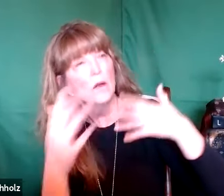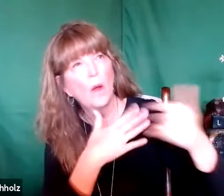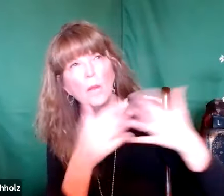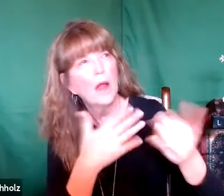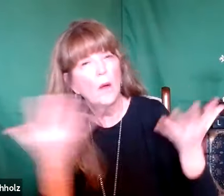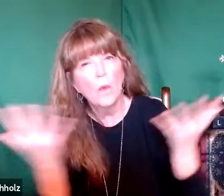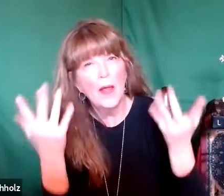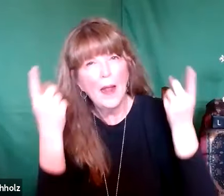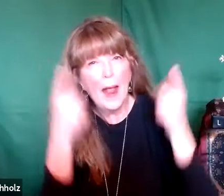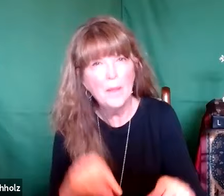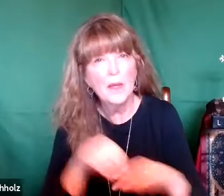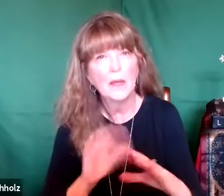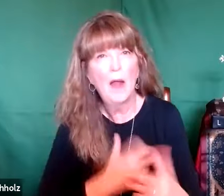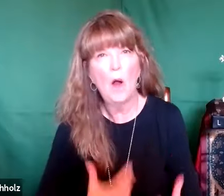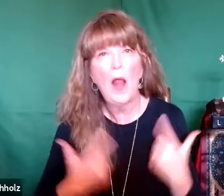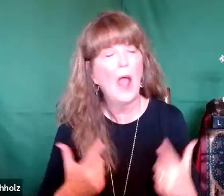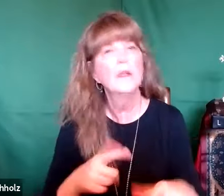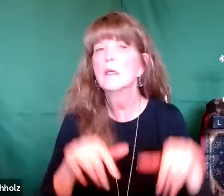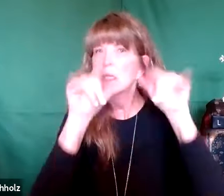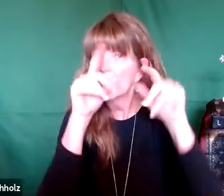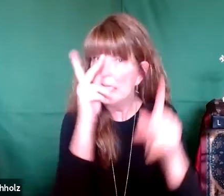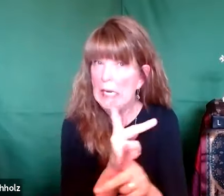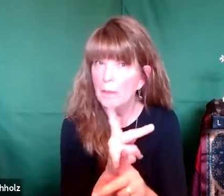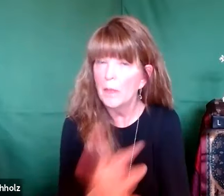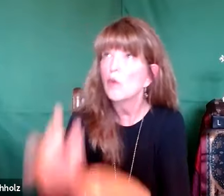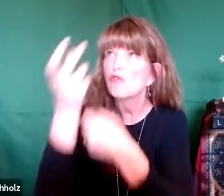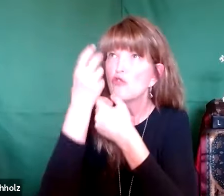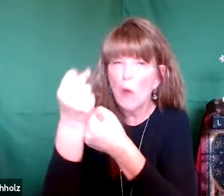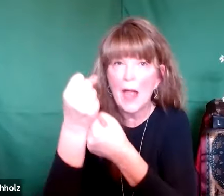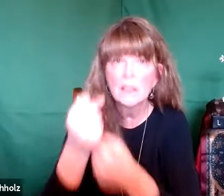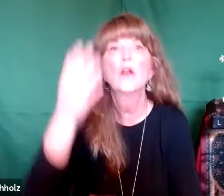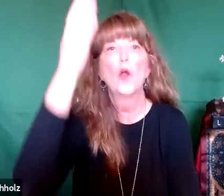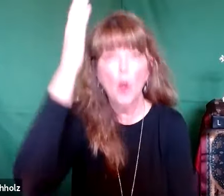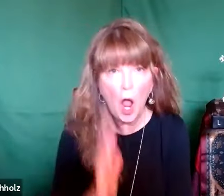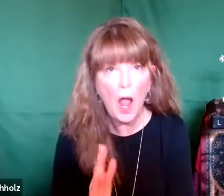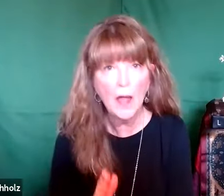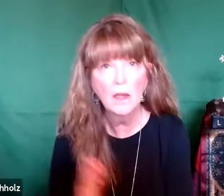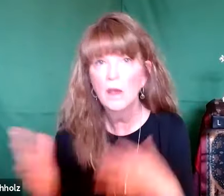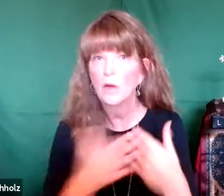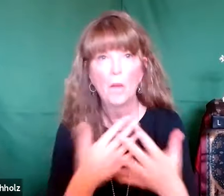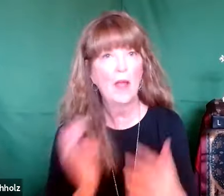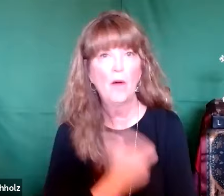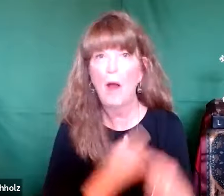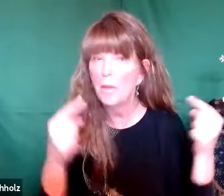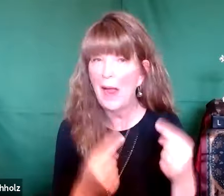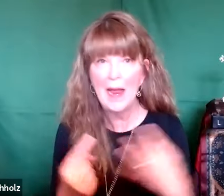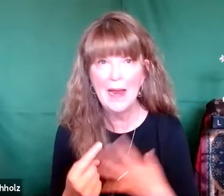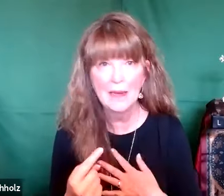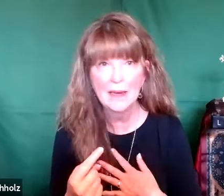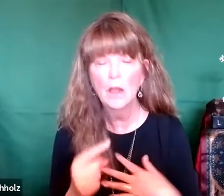would have remembered the last part of Psalm 22 that emphasizes whatever happens in our life, we need to keep